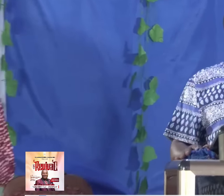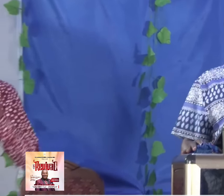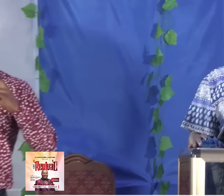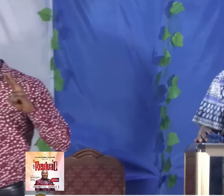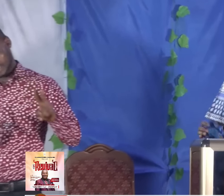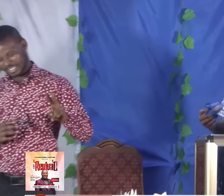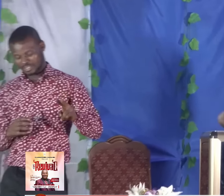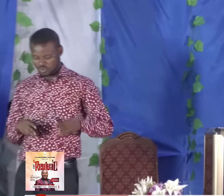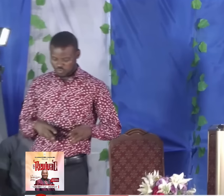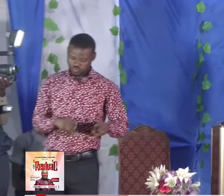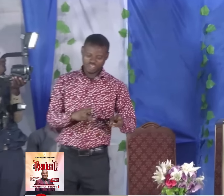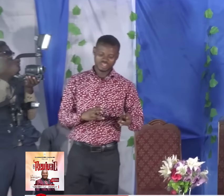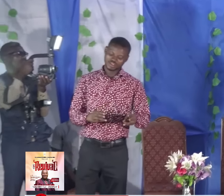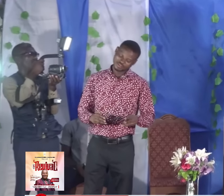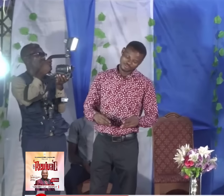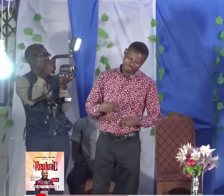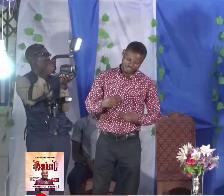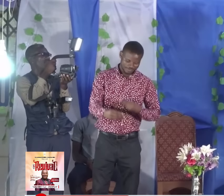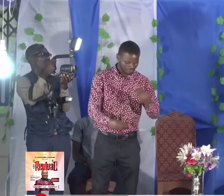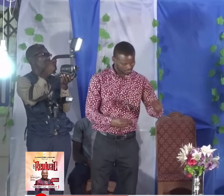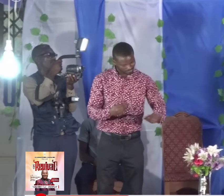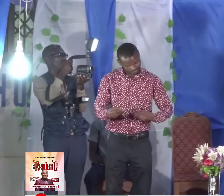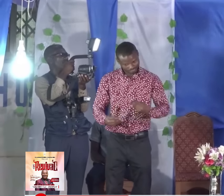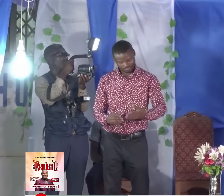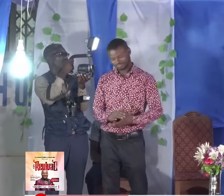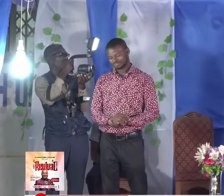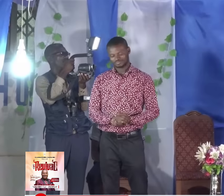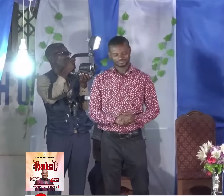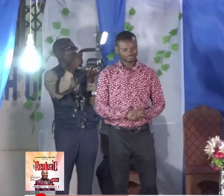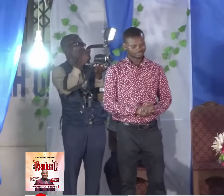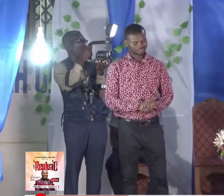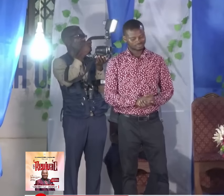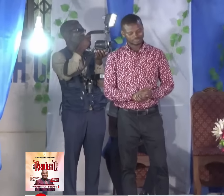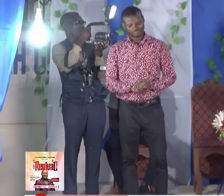one, that'll be Kumano, I a principal. Second mile giving, sir.